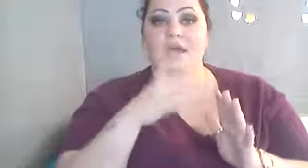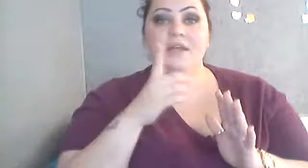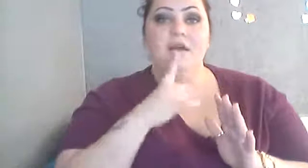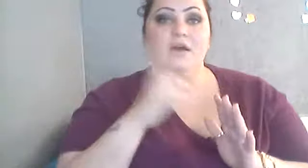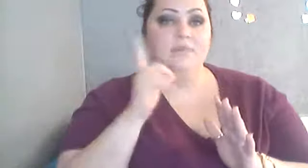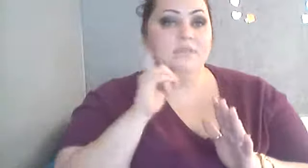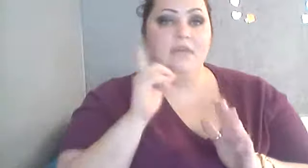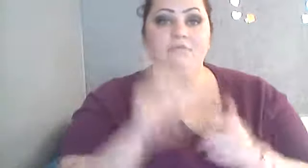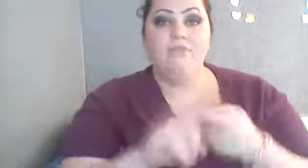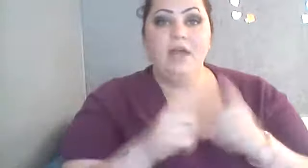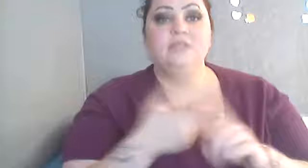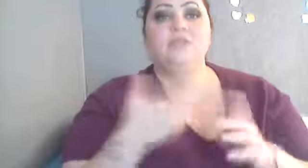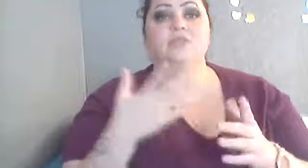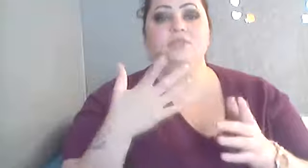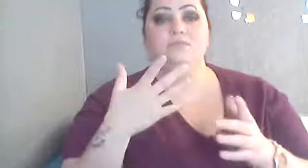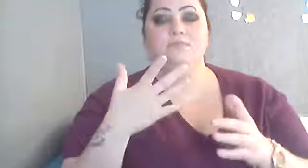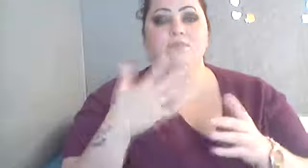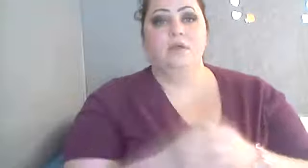my deaf friends.